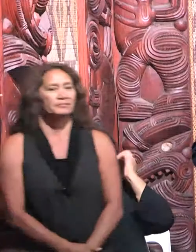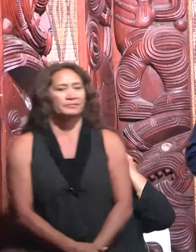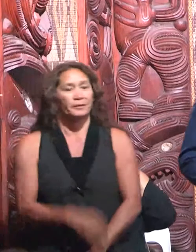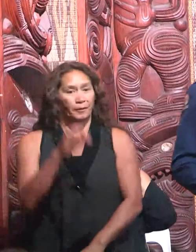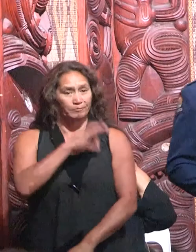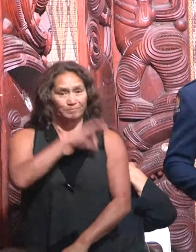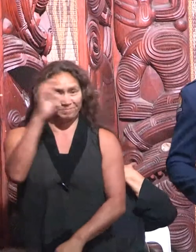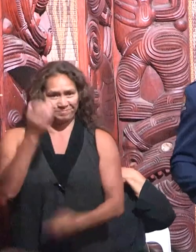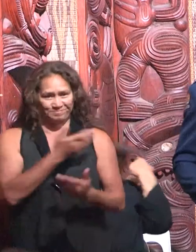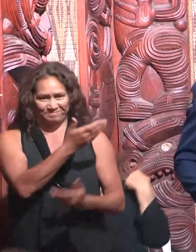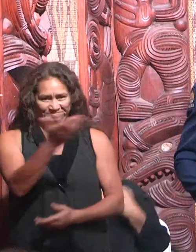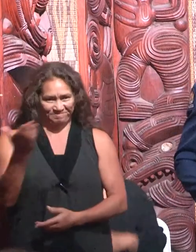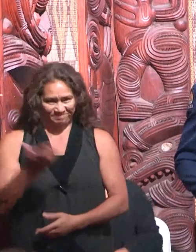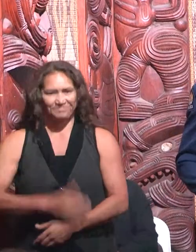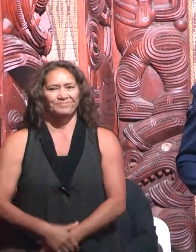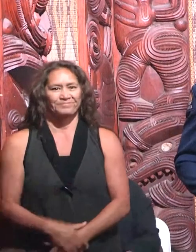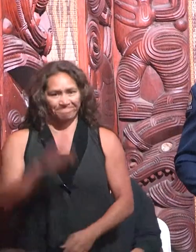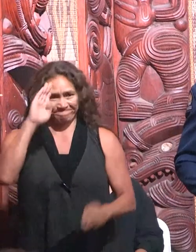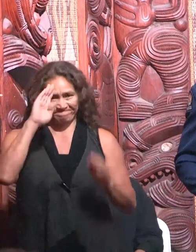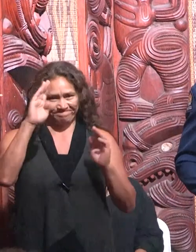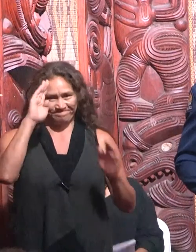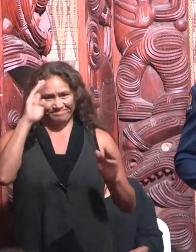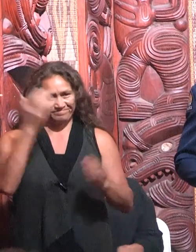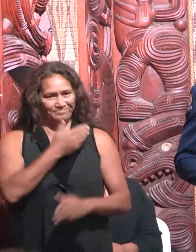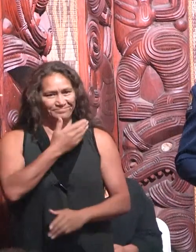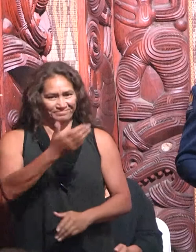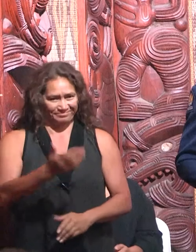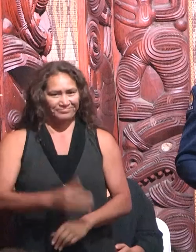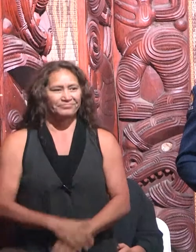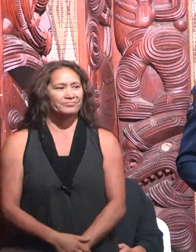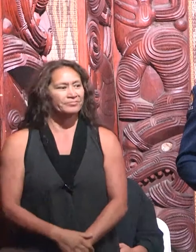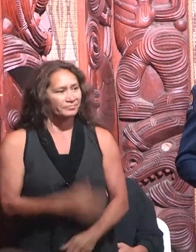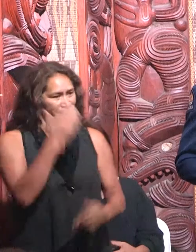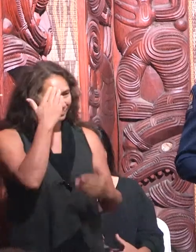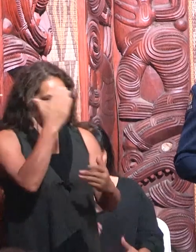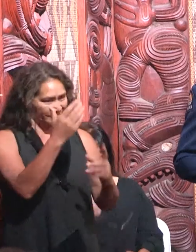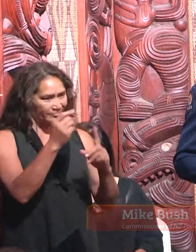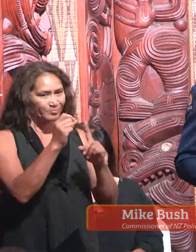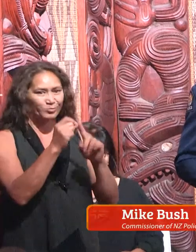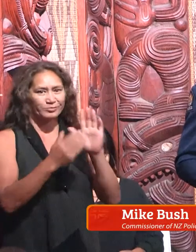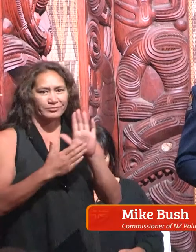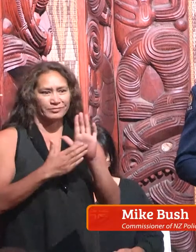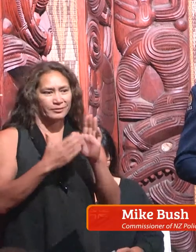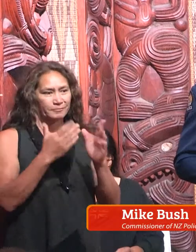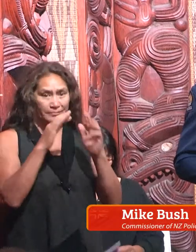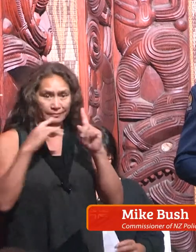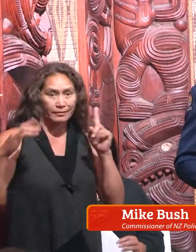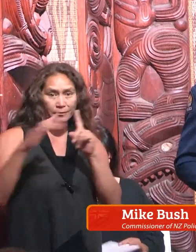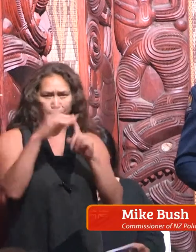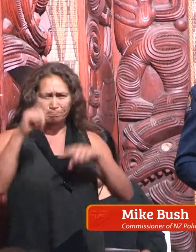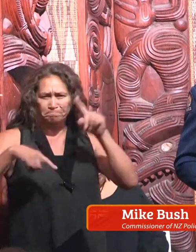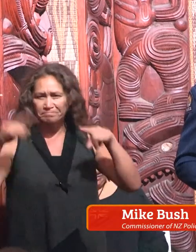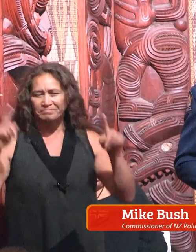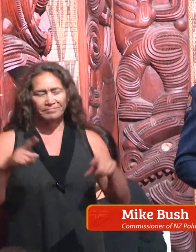Morena koutou, ngā mihi, te pirimea, te iwi,